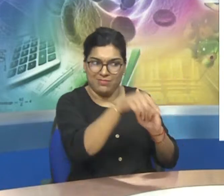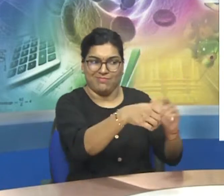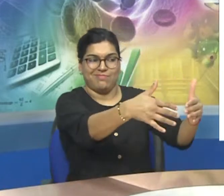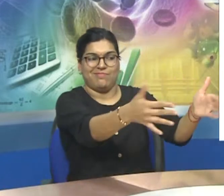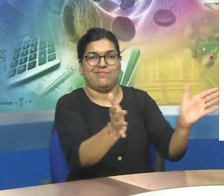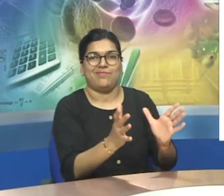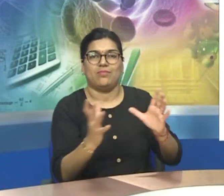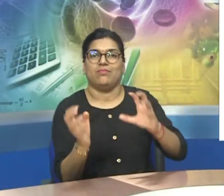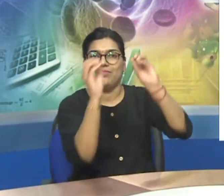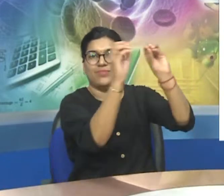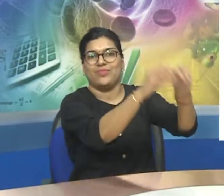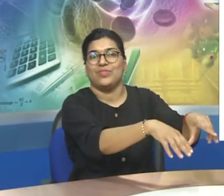glass, etc.